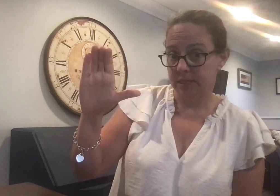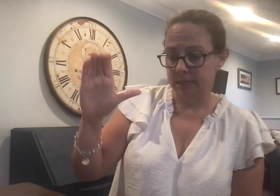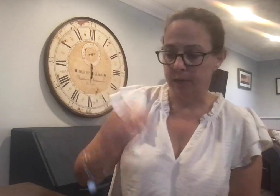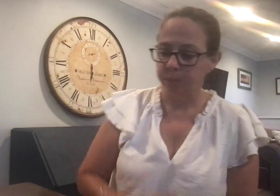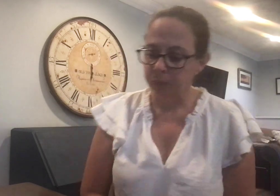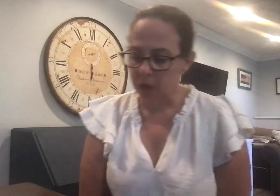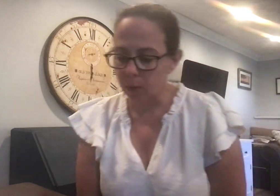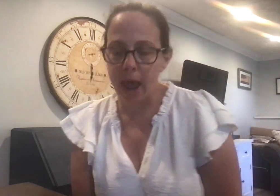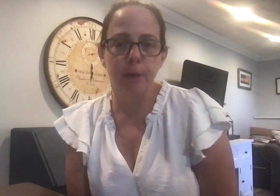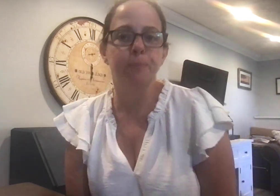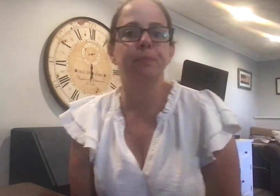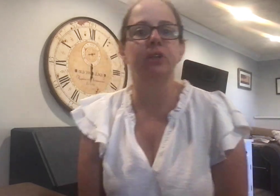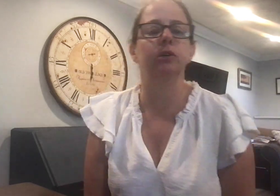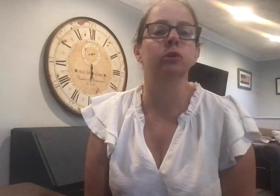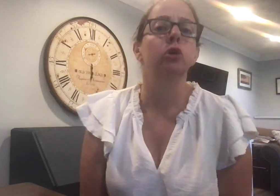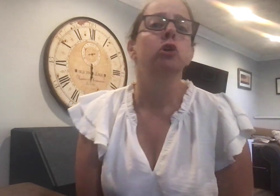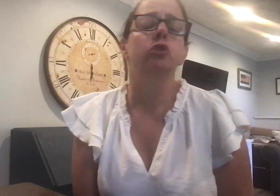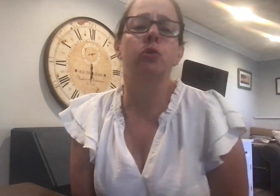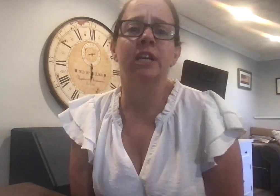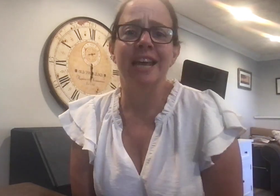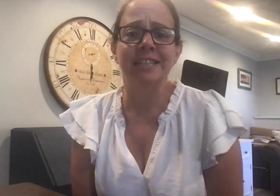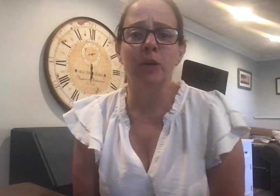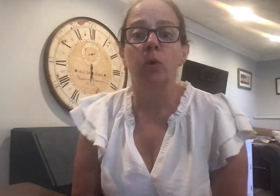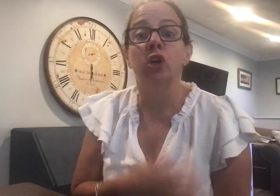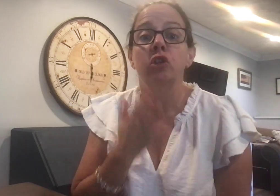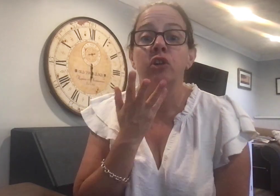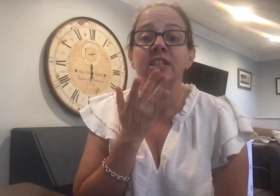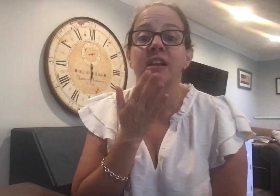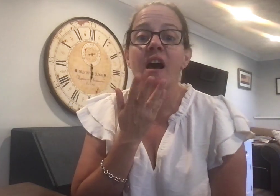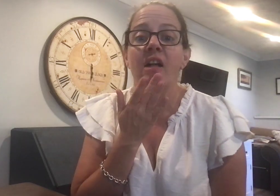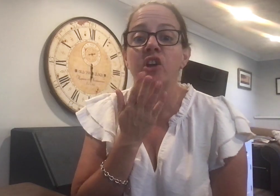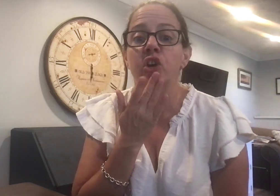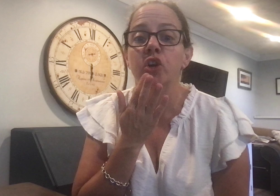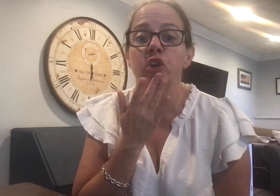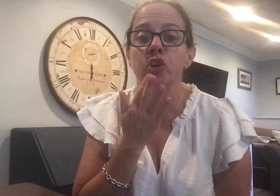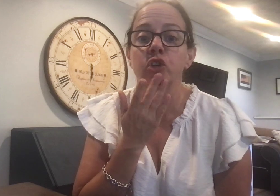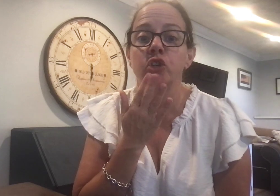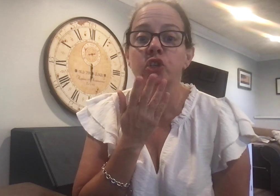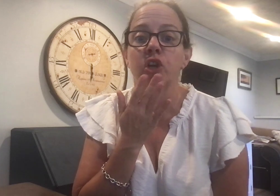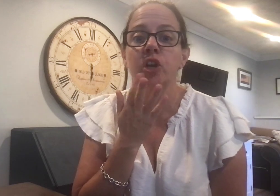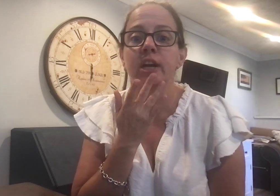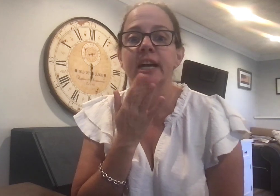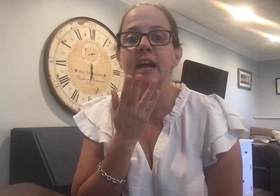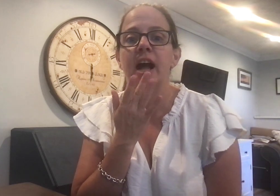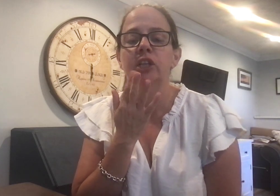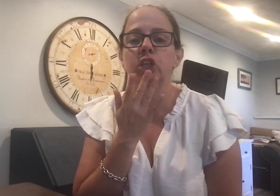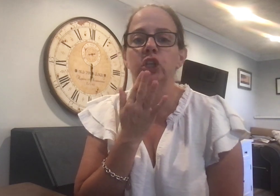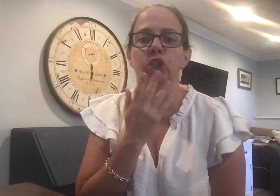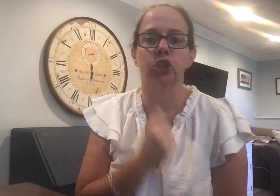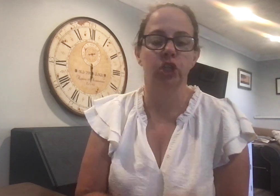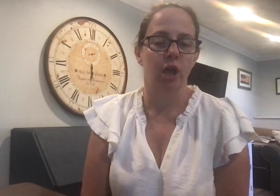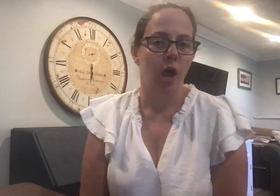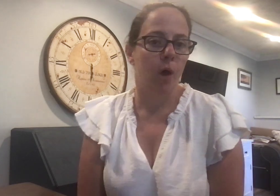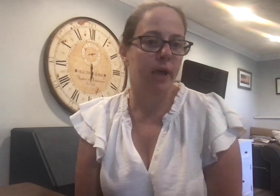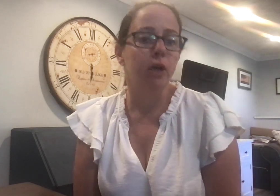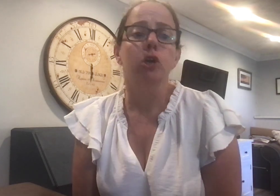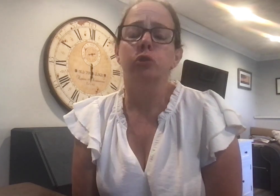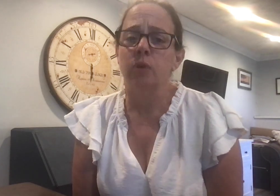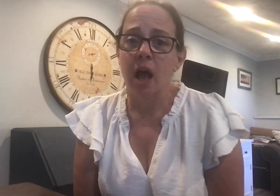C. Okay, so the next thing we're going to learn is colors. Colors. Okay, so